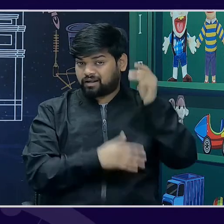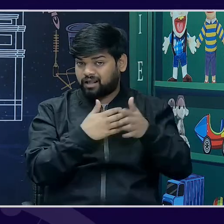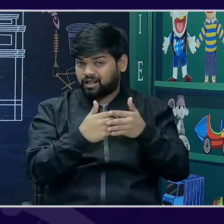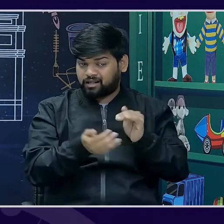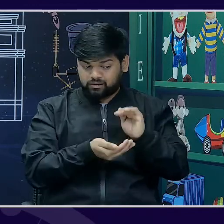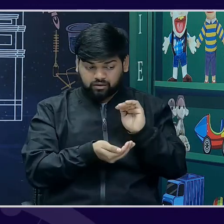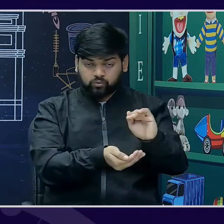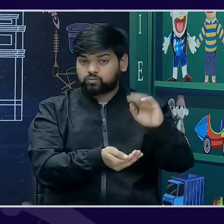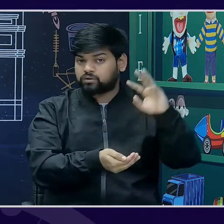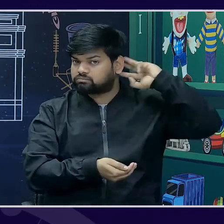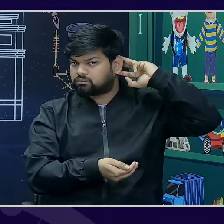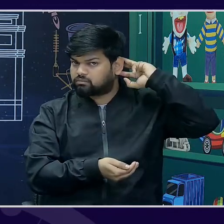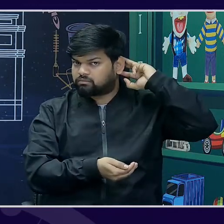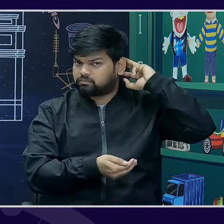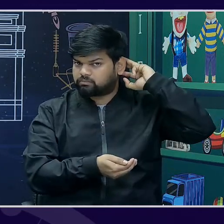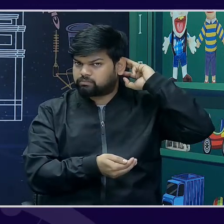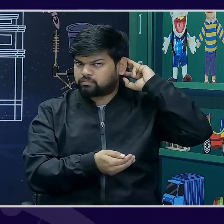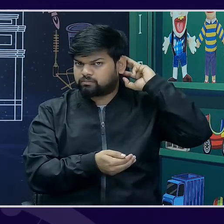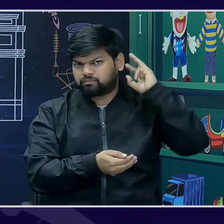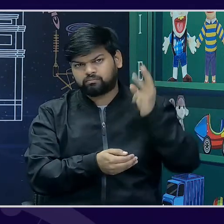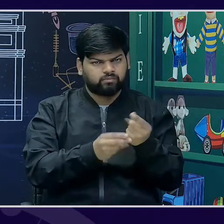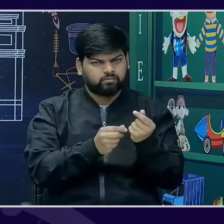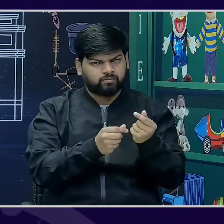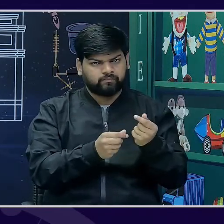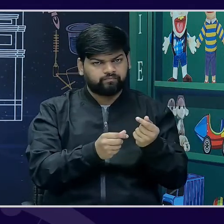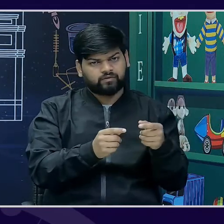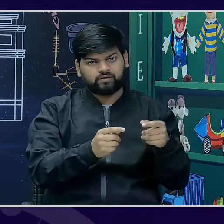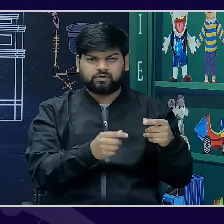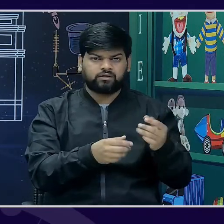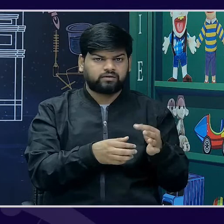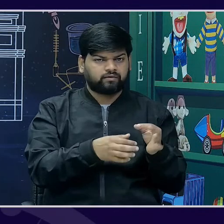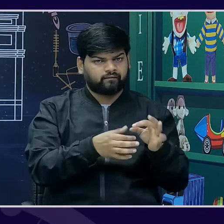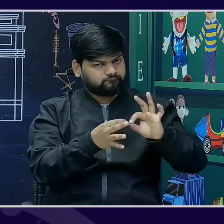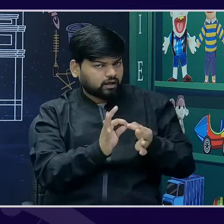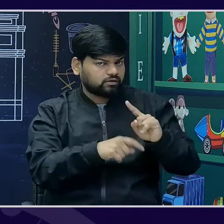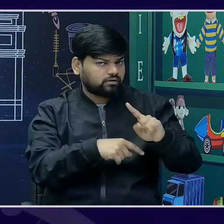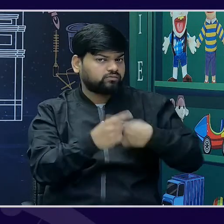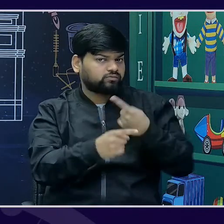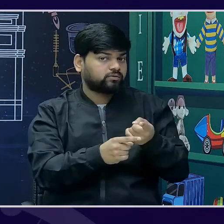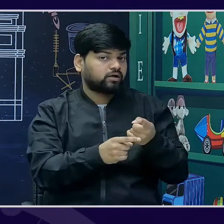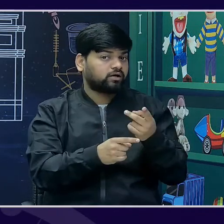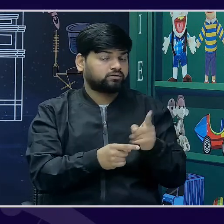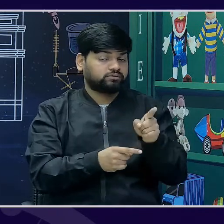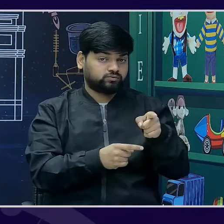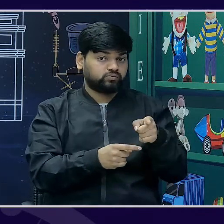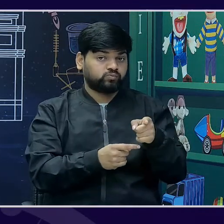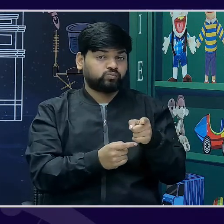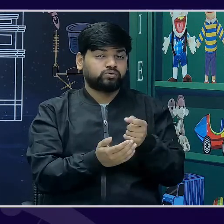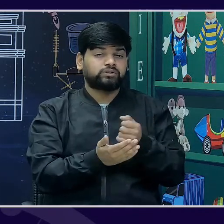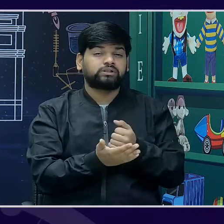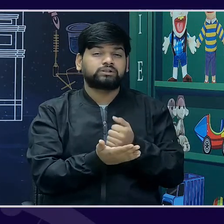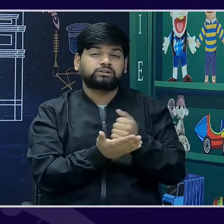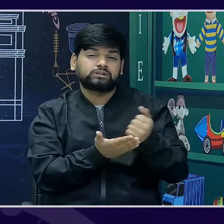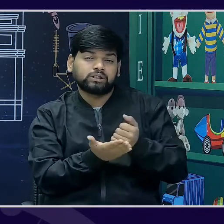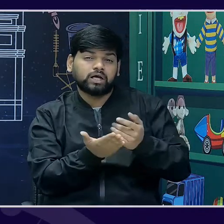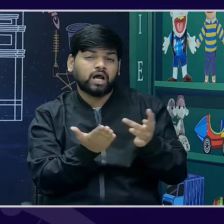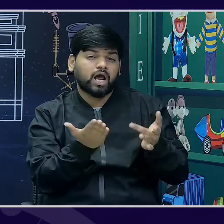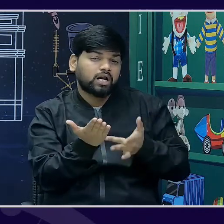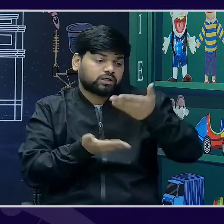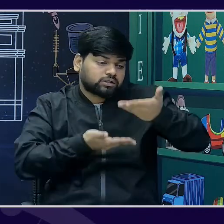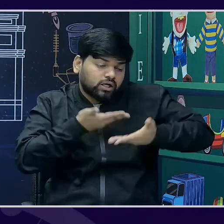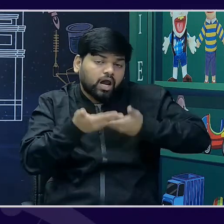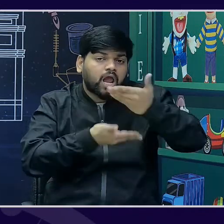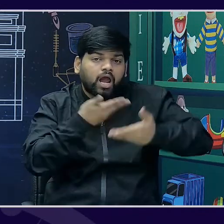training, where you are retraining your brain to hear through a system which is sounding a little different. So the